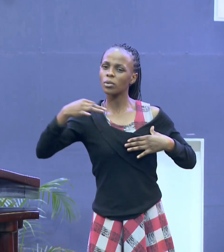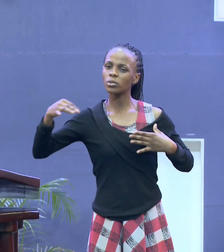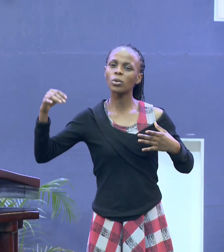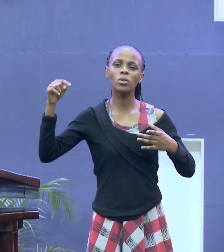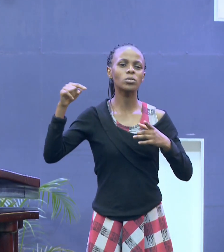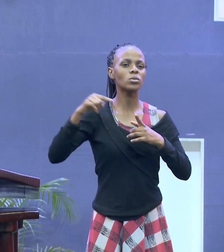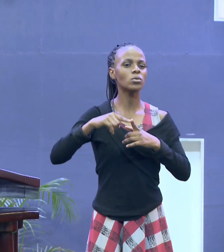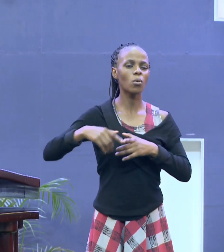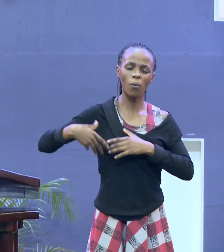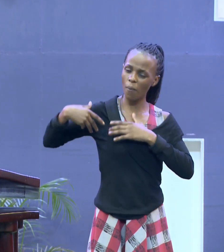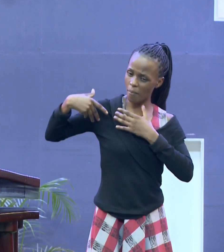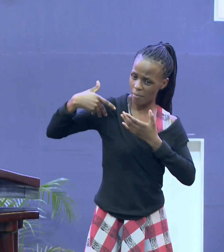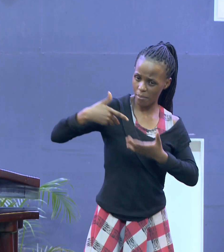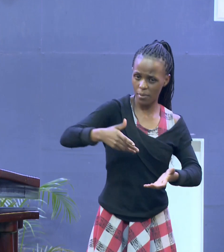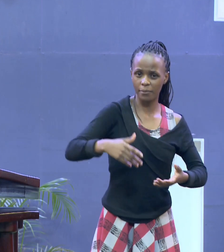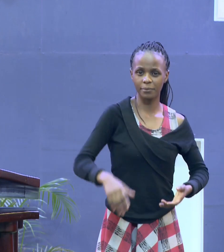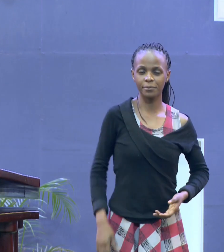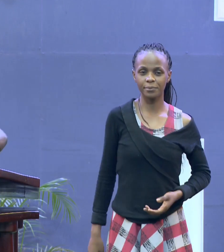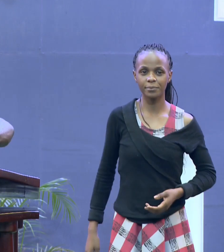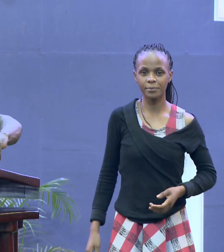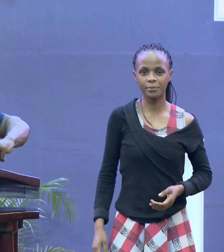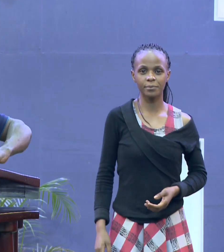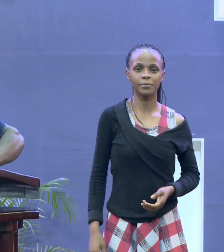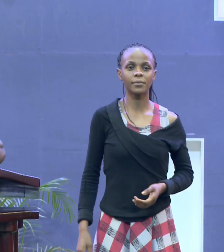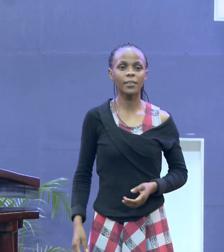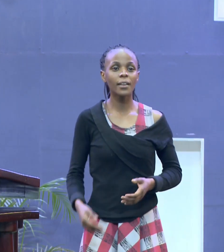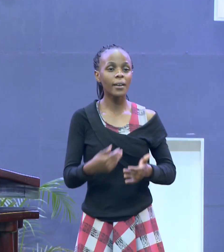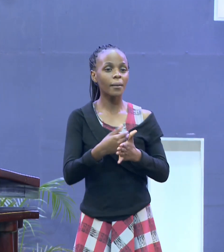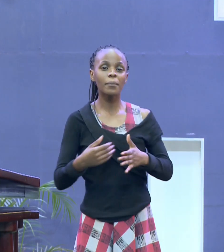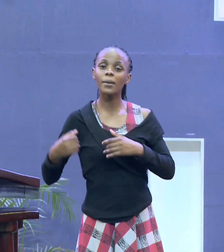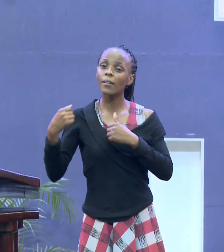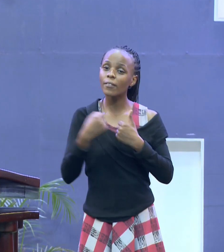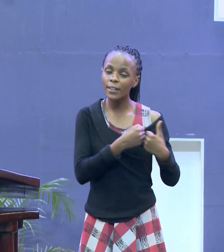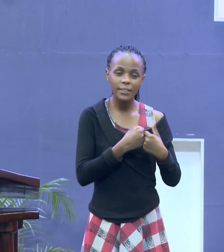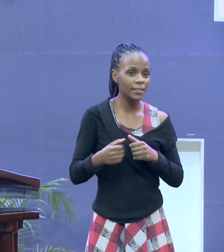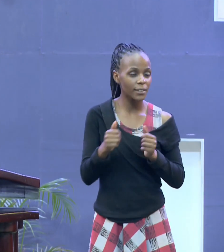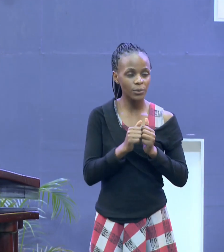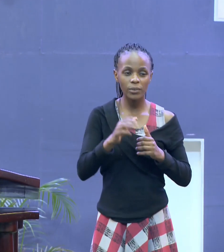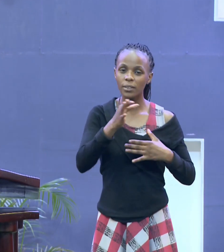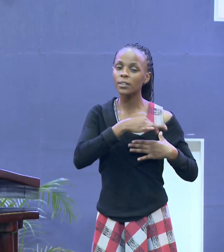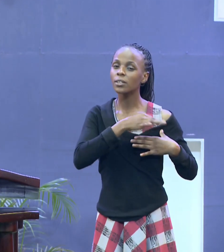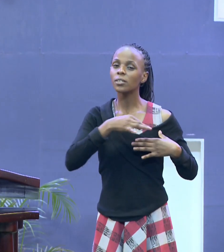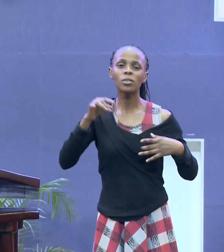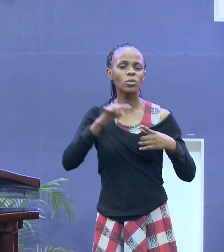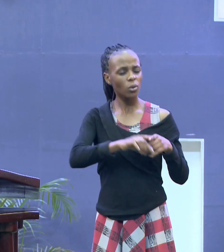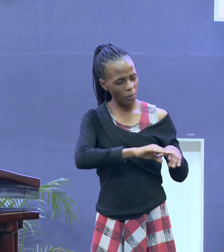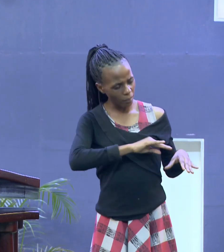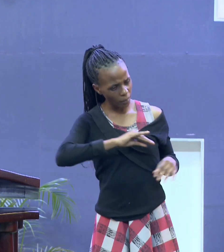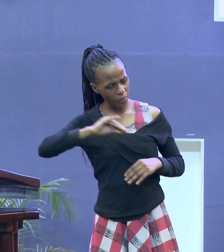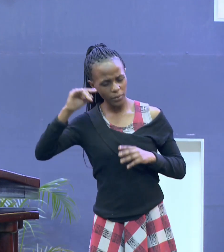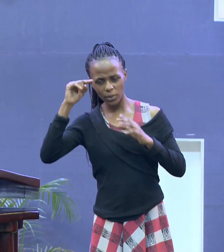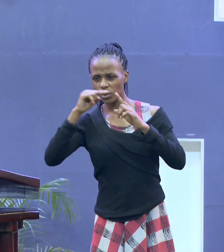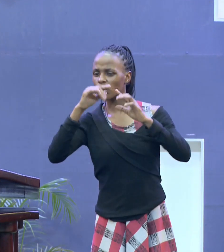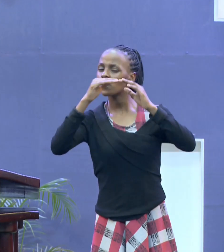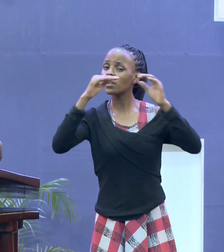the battle in your soul to take out the evil thoughts. Nga tonnalwanagana na mmeeme eyo kugitwala ku ddaala ligamba